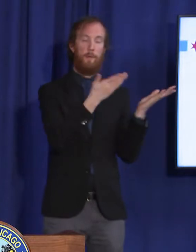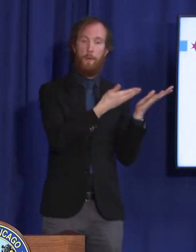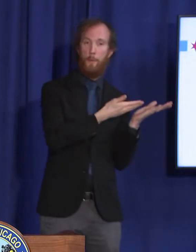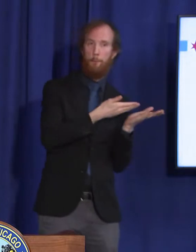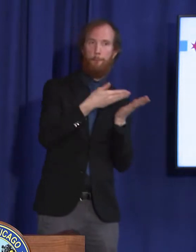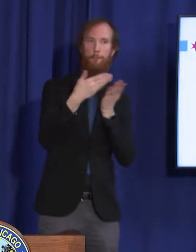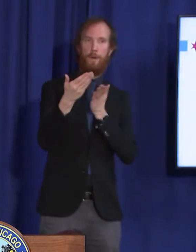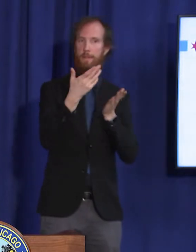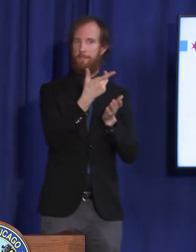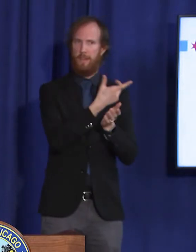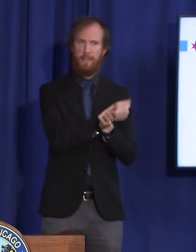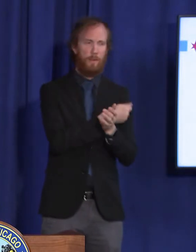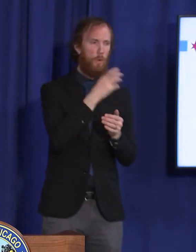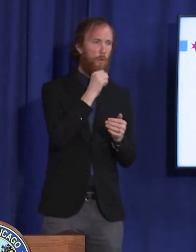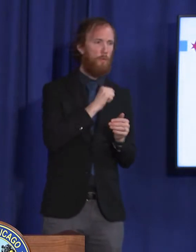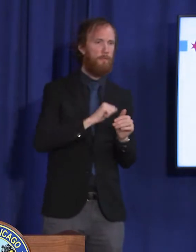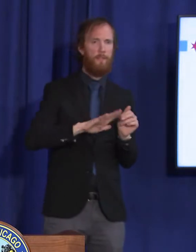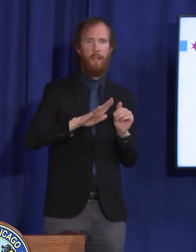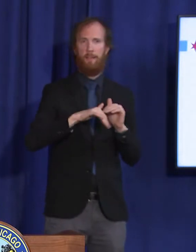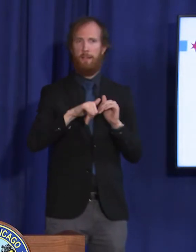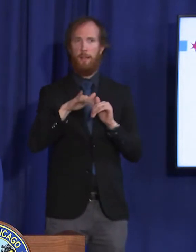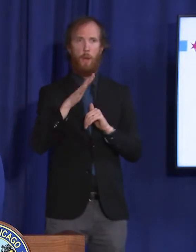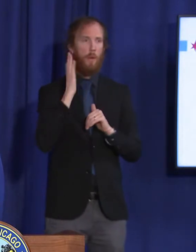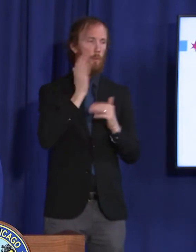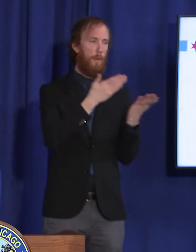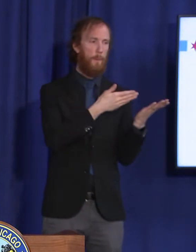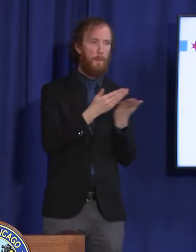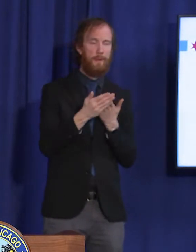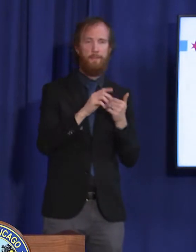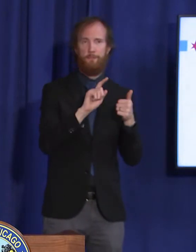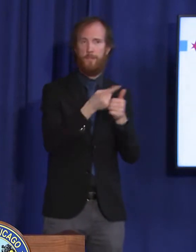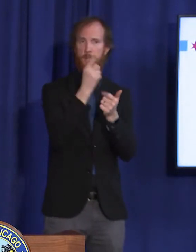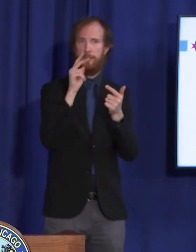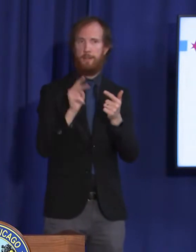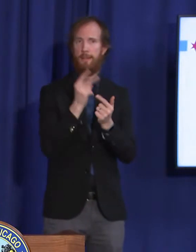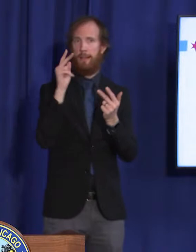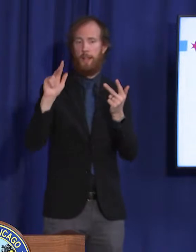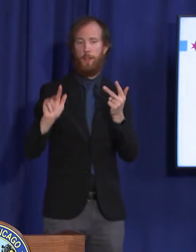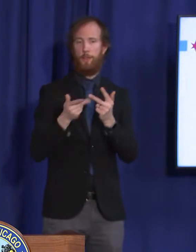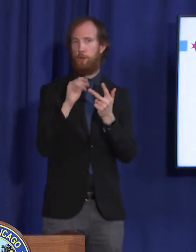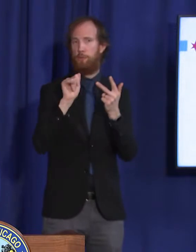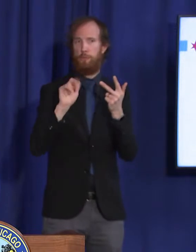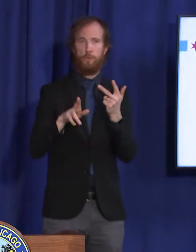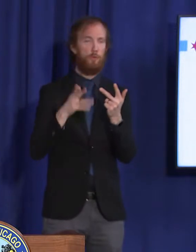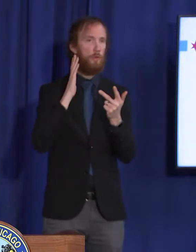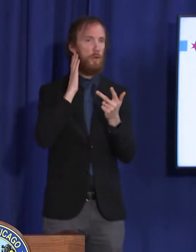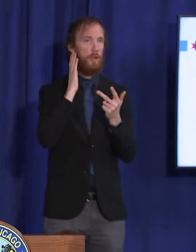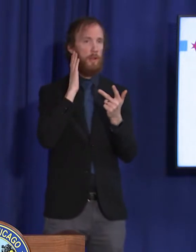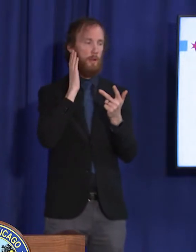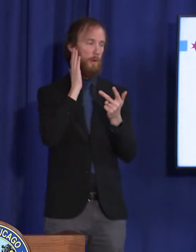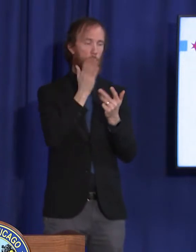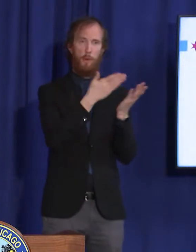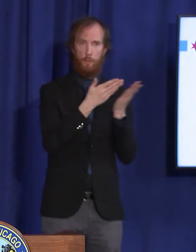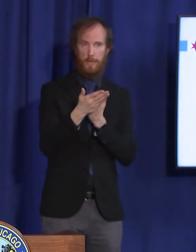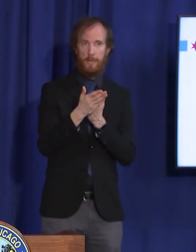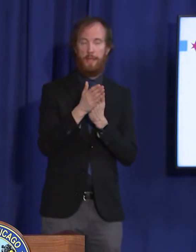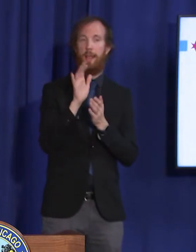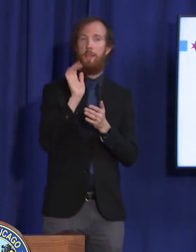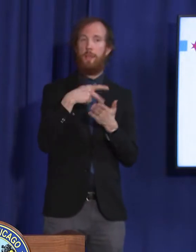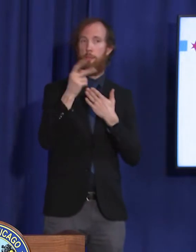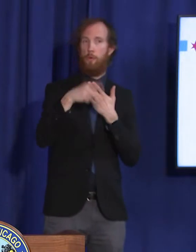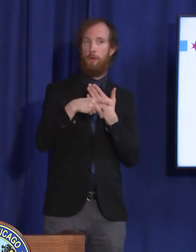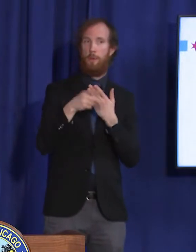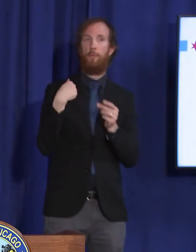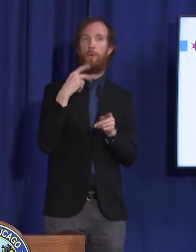no questions asked. We'll bring a first dose, we'll bring a second dose, we'll bring a booster. We are keeping that program, but we're dropping from 7